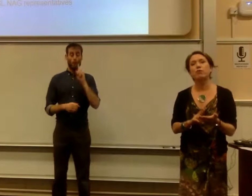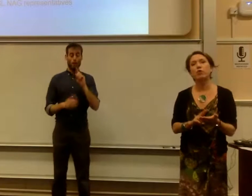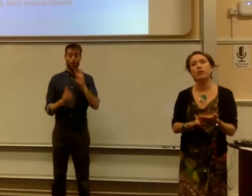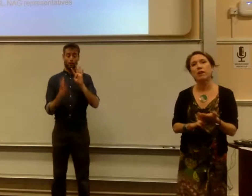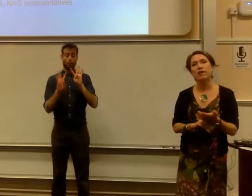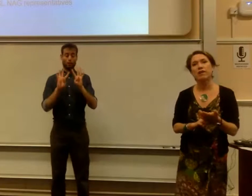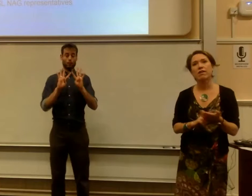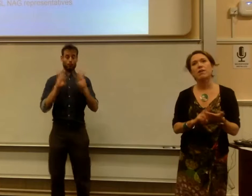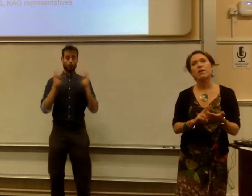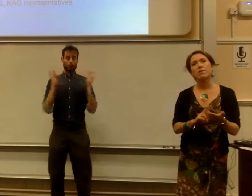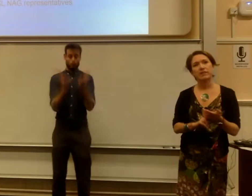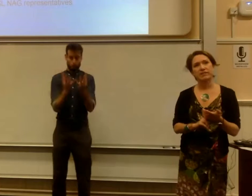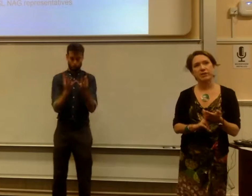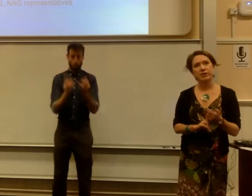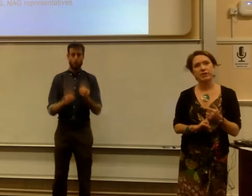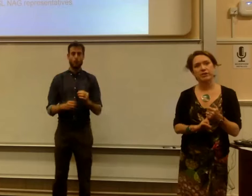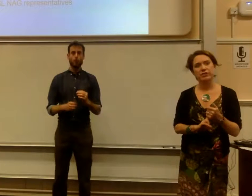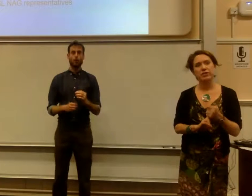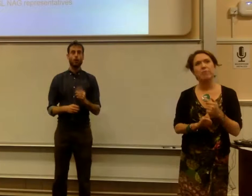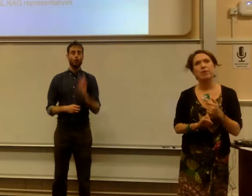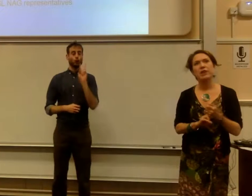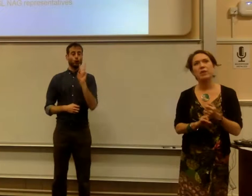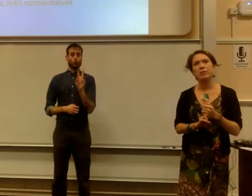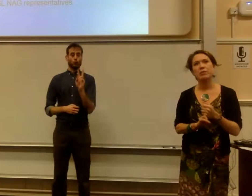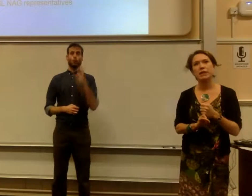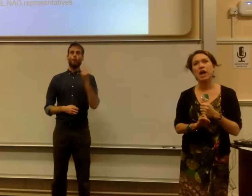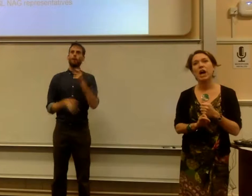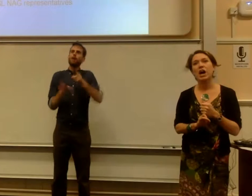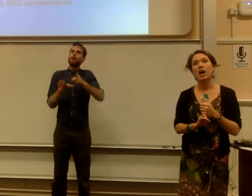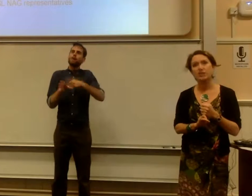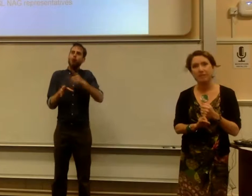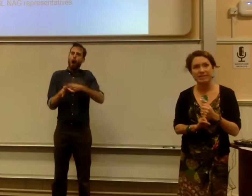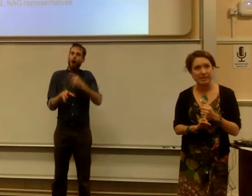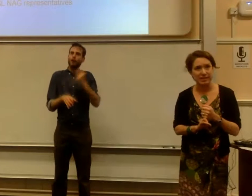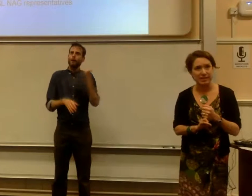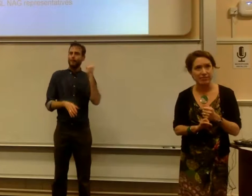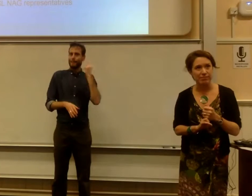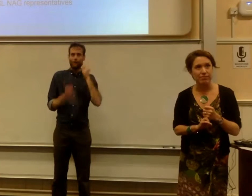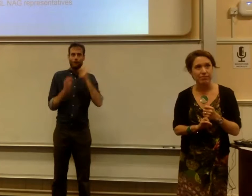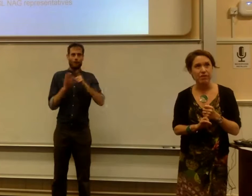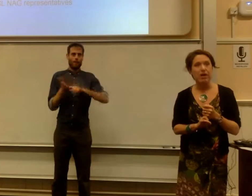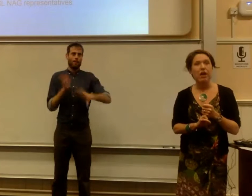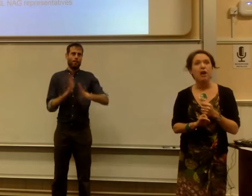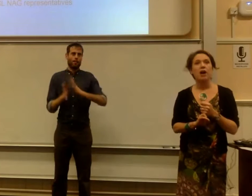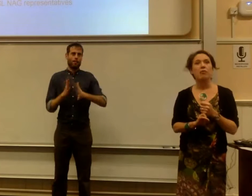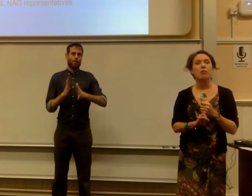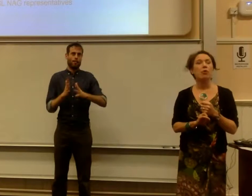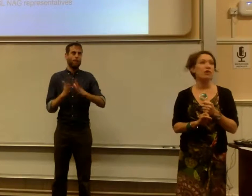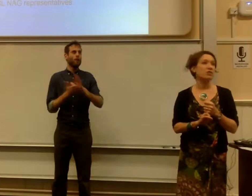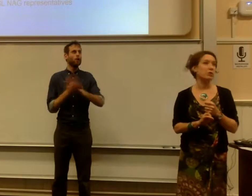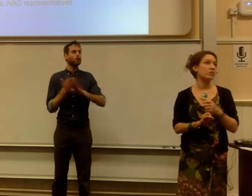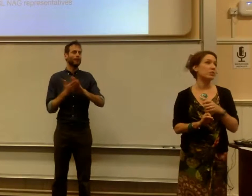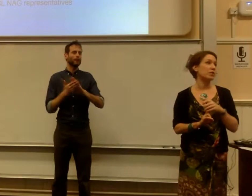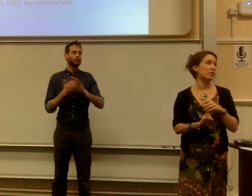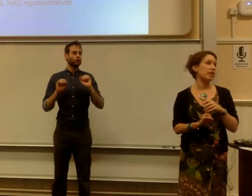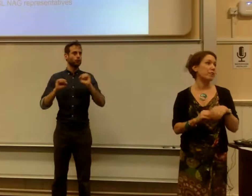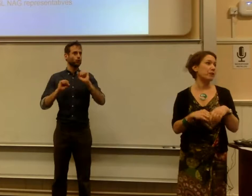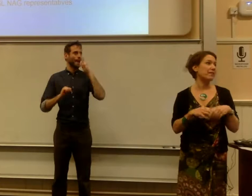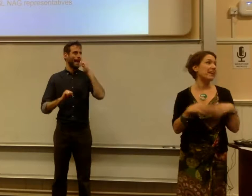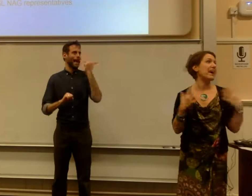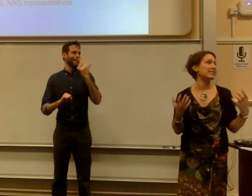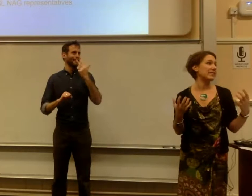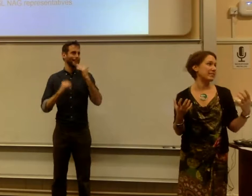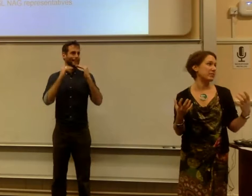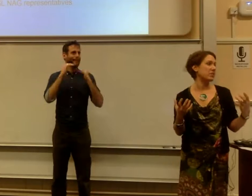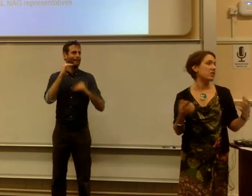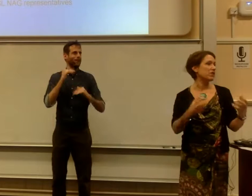places for young BSL users, and by that we mean under 18 or under 21 if they're